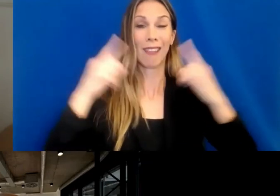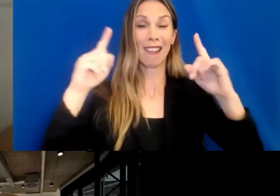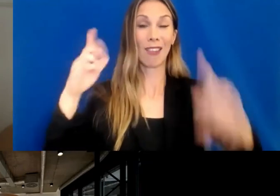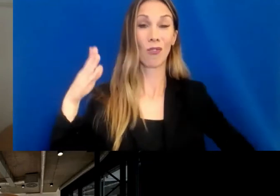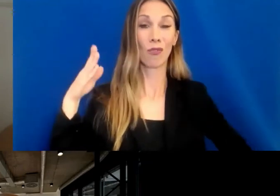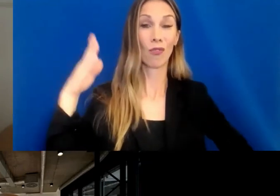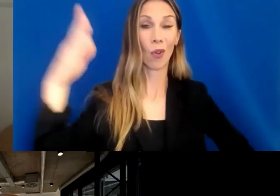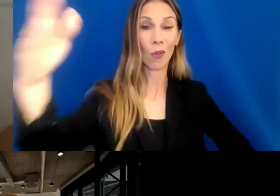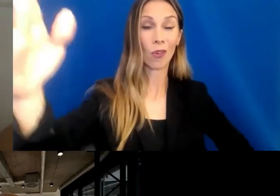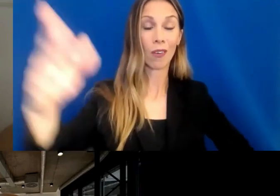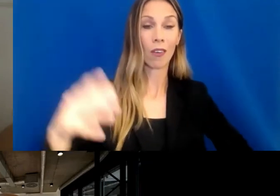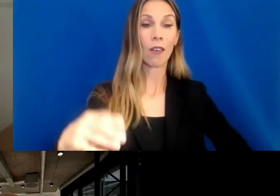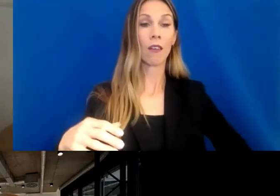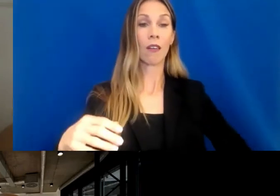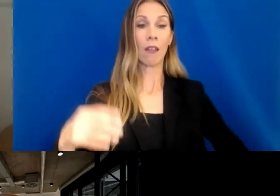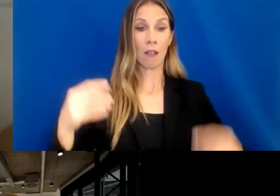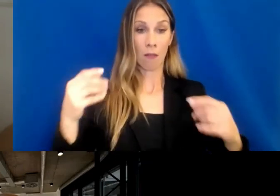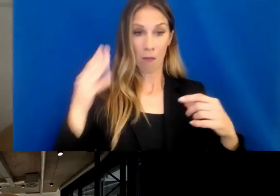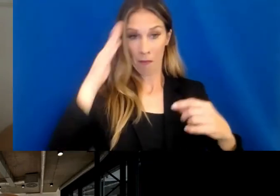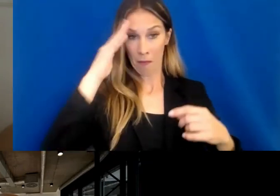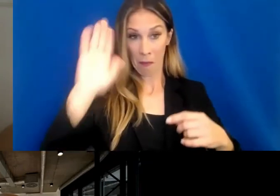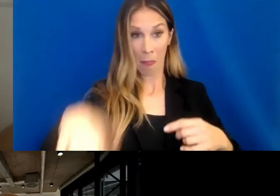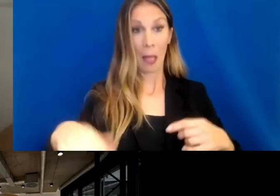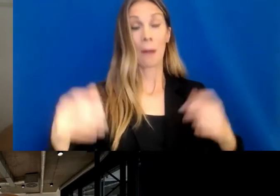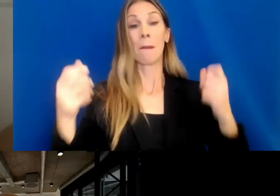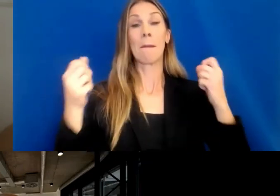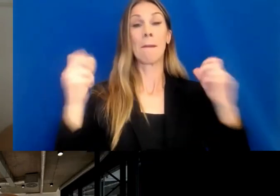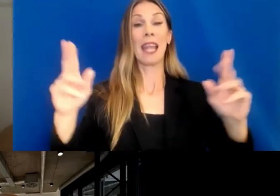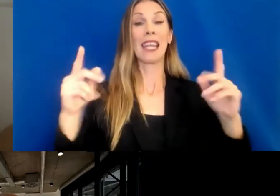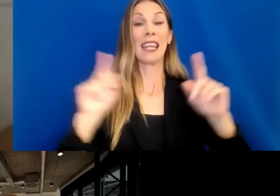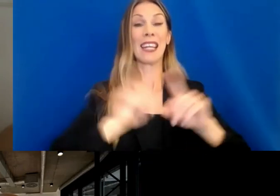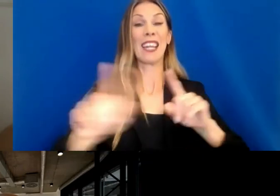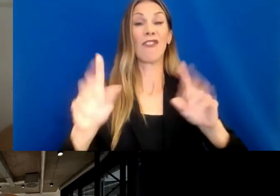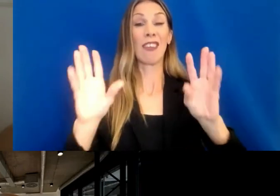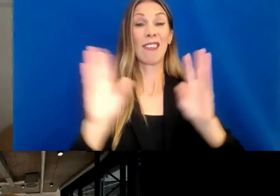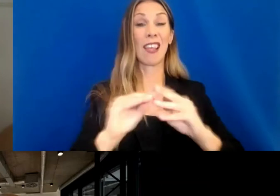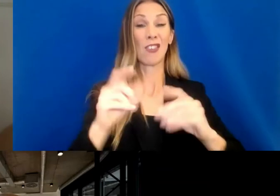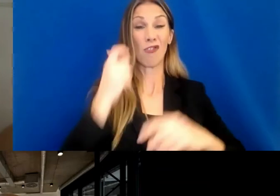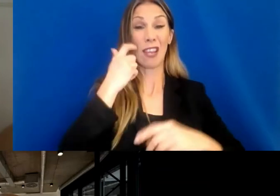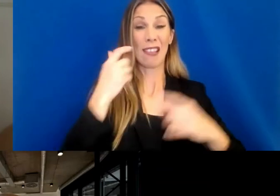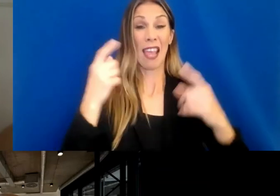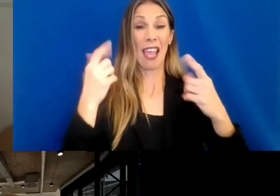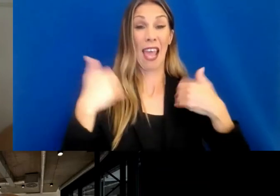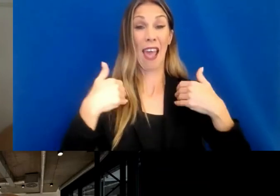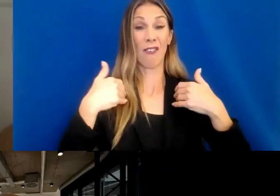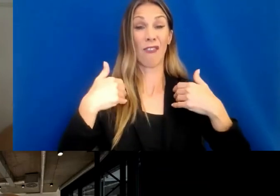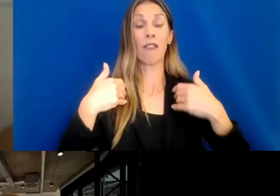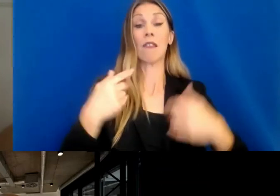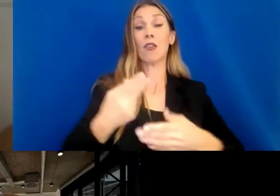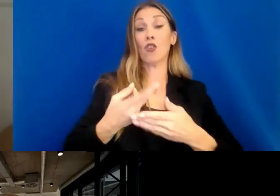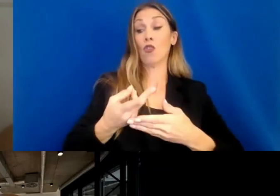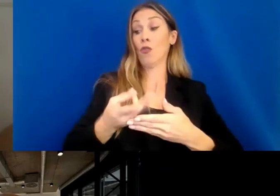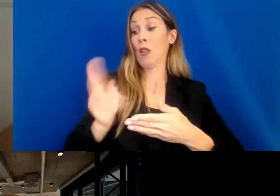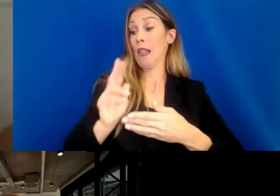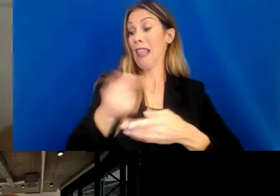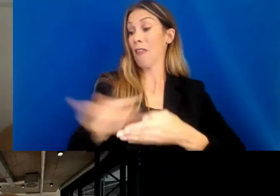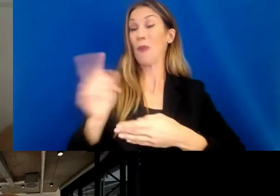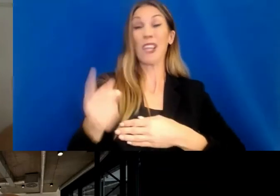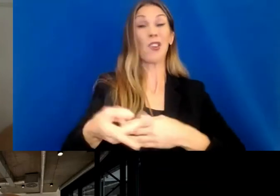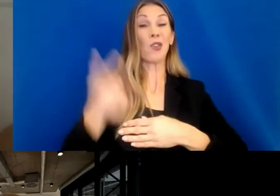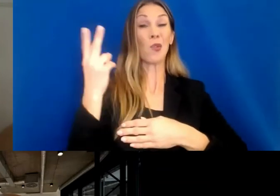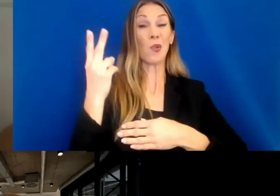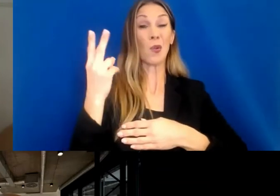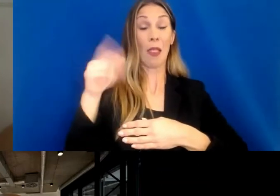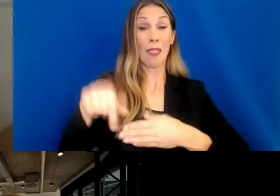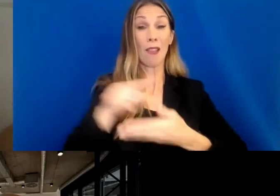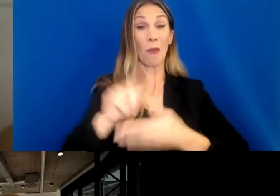had quite a large number of sessions, including two last week. This is the fourth this week. Those that